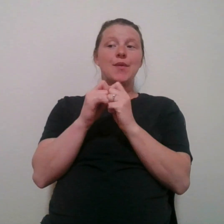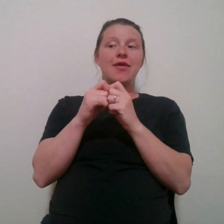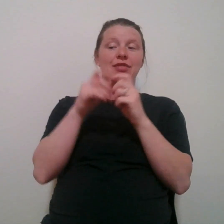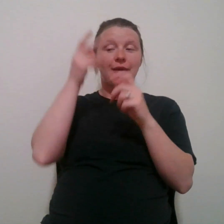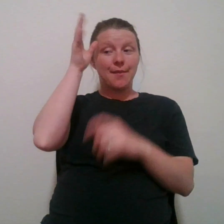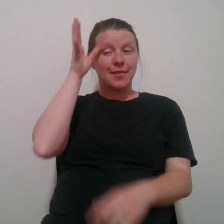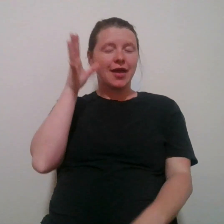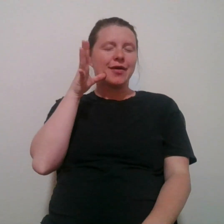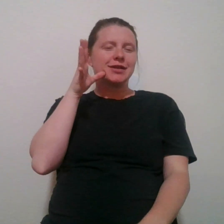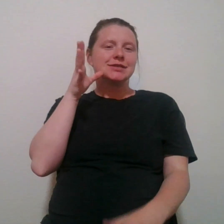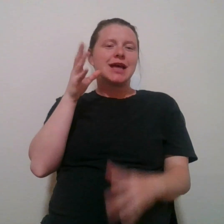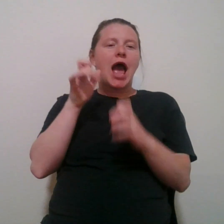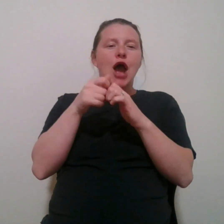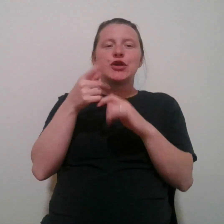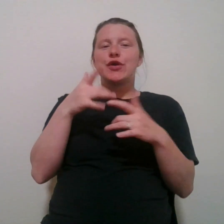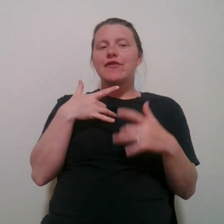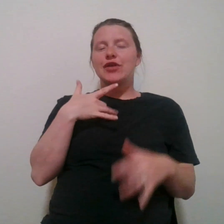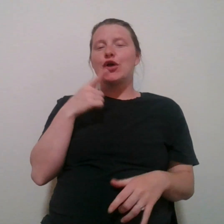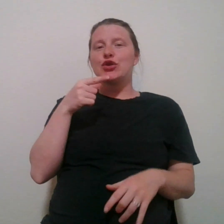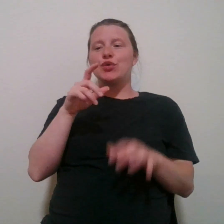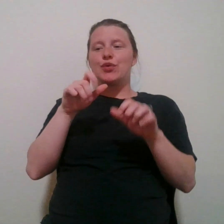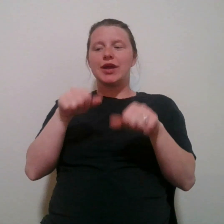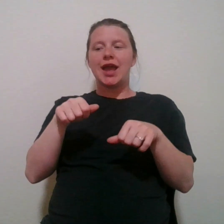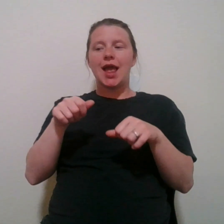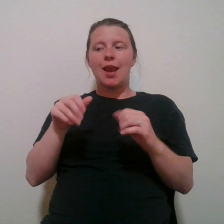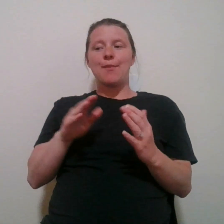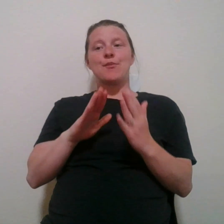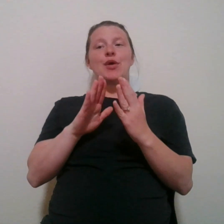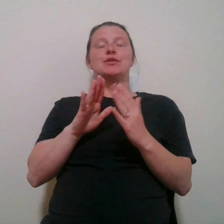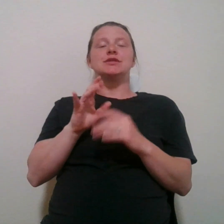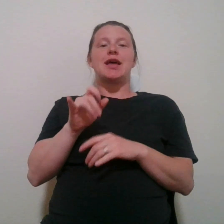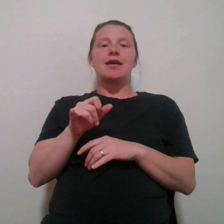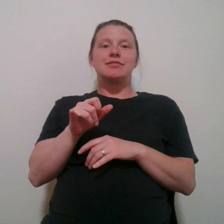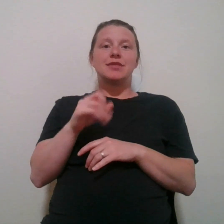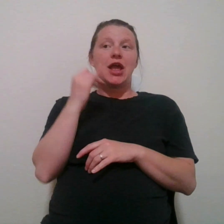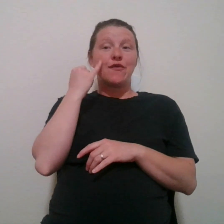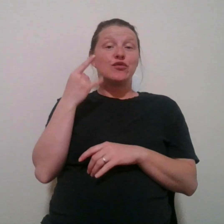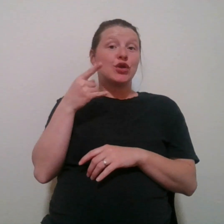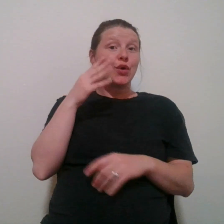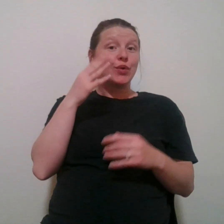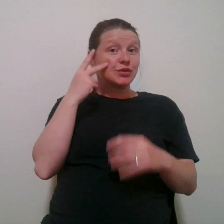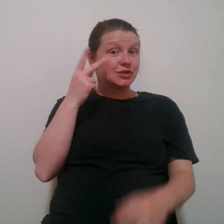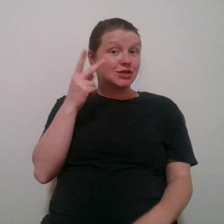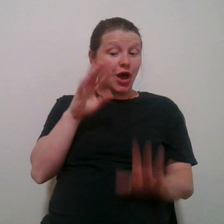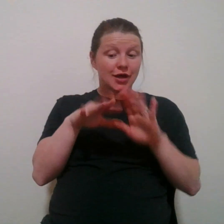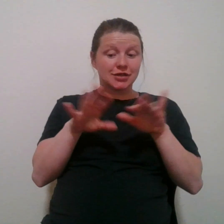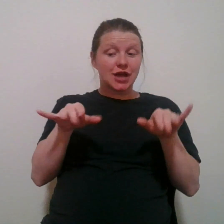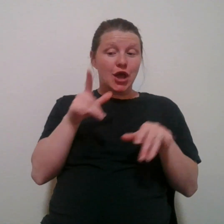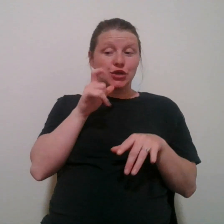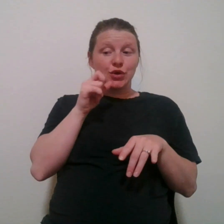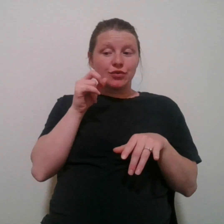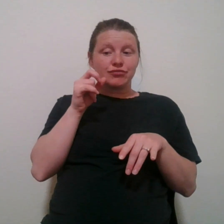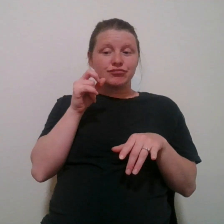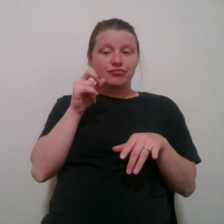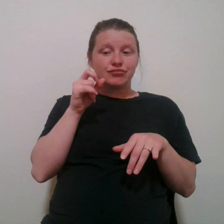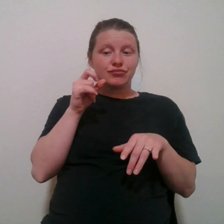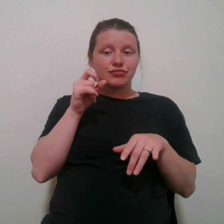that? If you saw, for instance, a child who came to school hungry, or